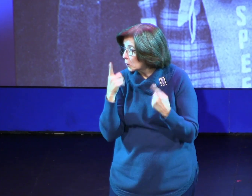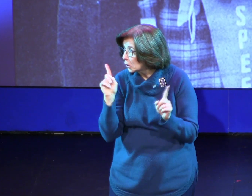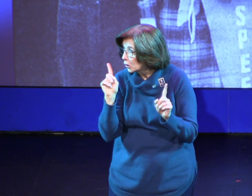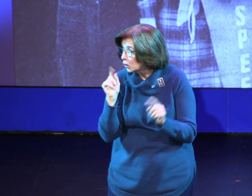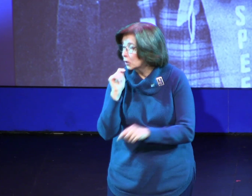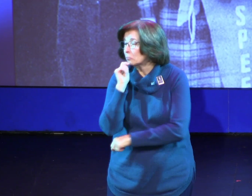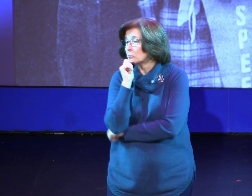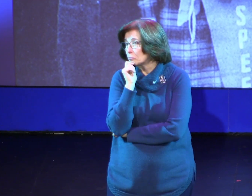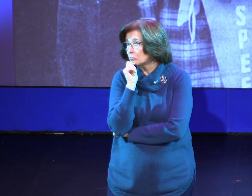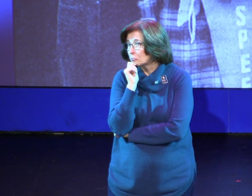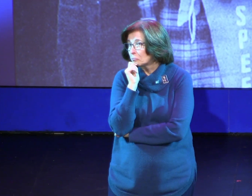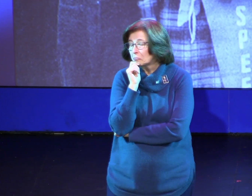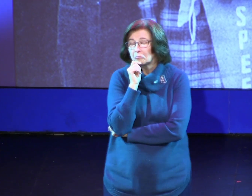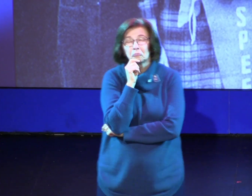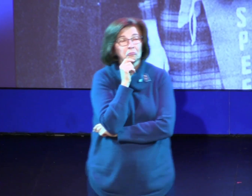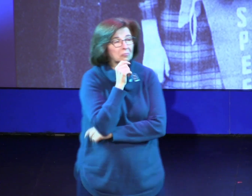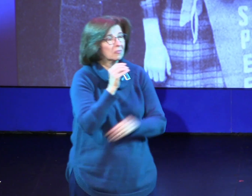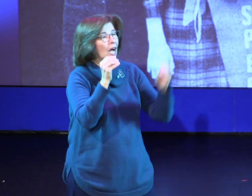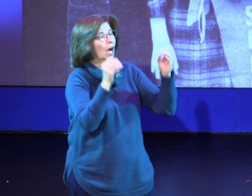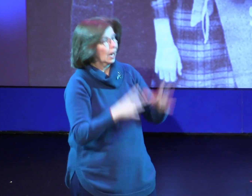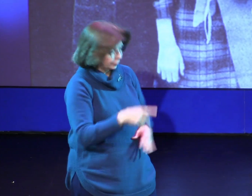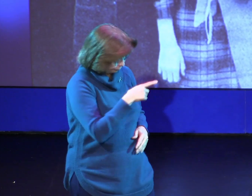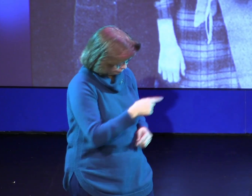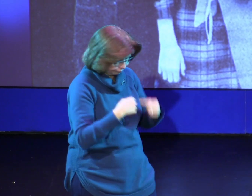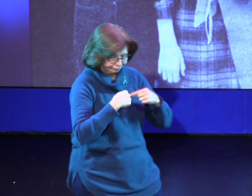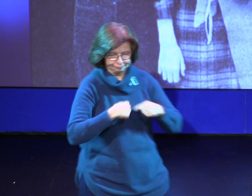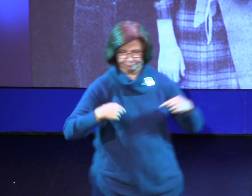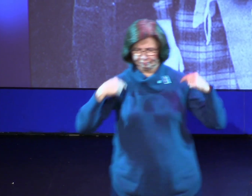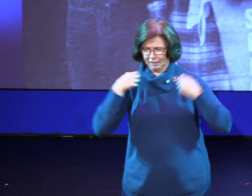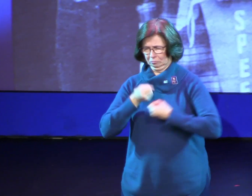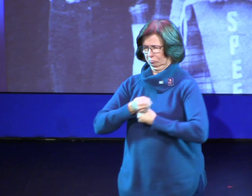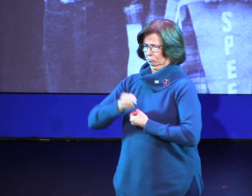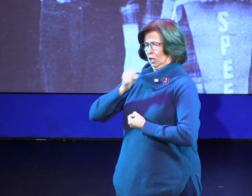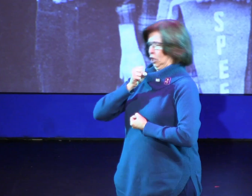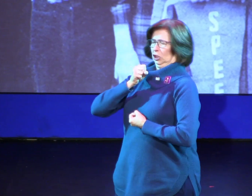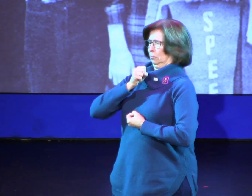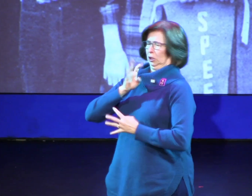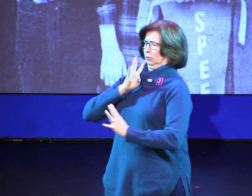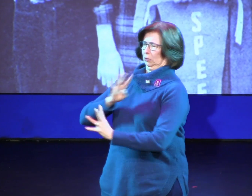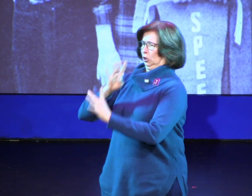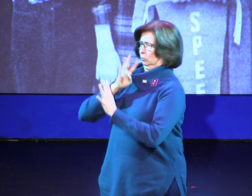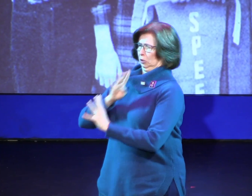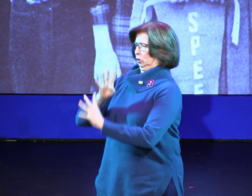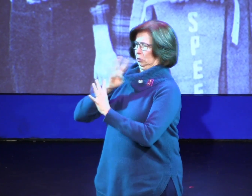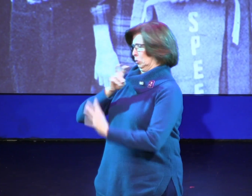So I remembered my mother talking about this and decided to try it out. Once again, the teacher was